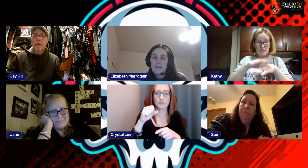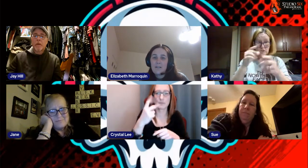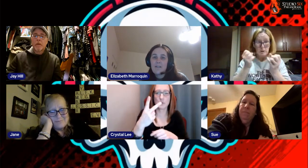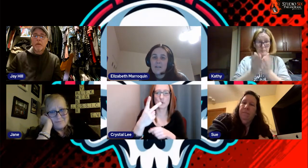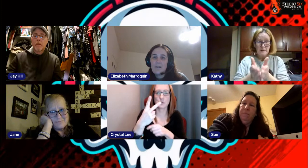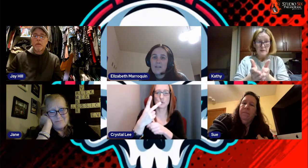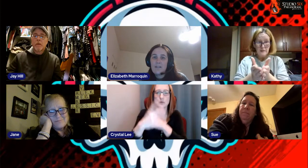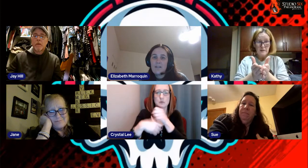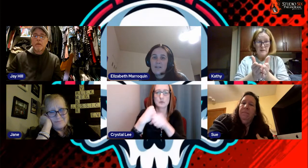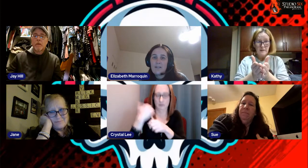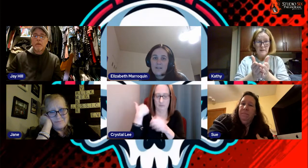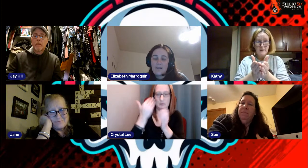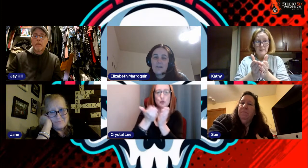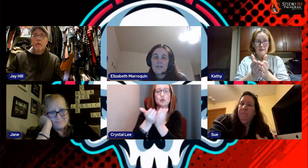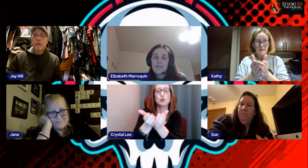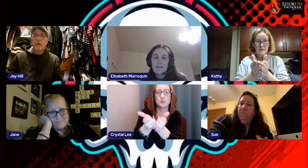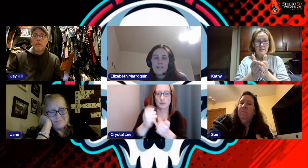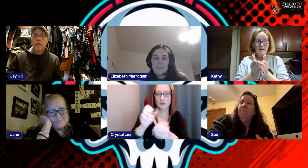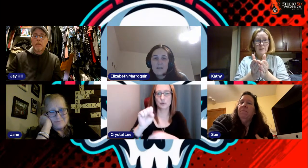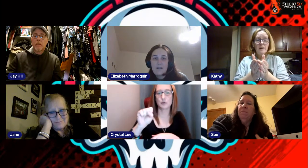You went on a ship,